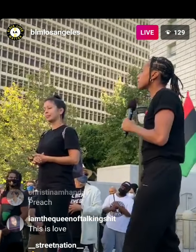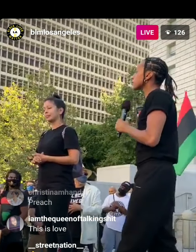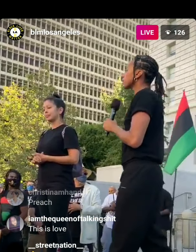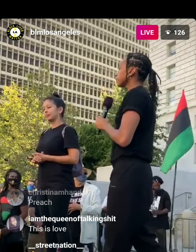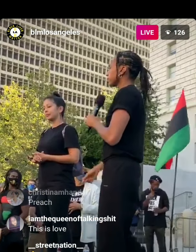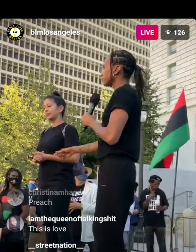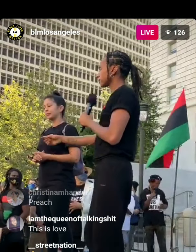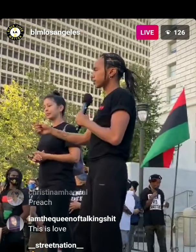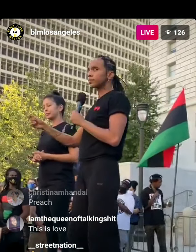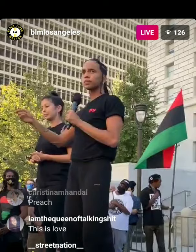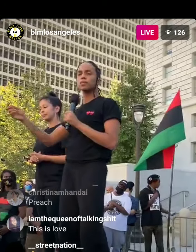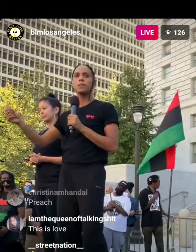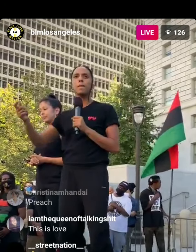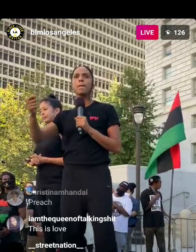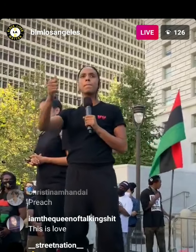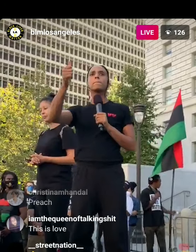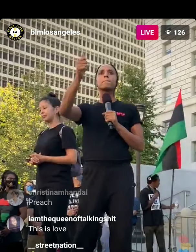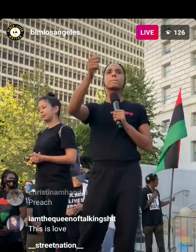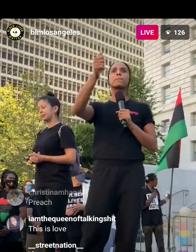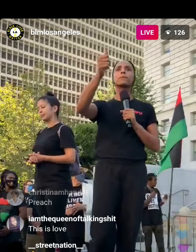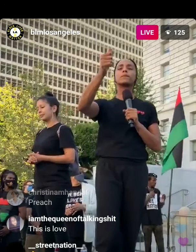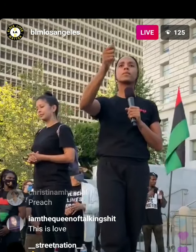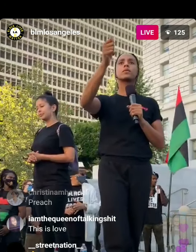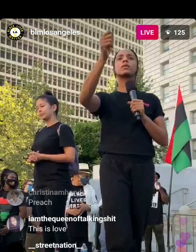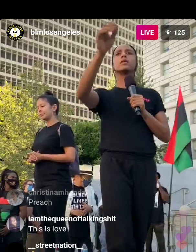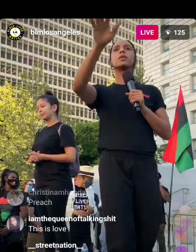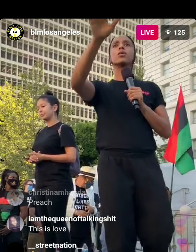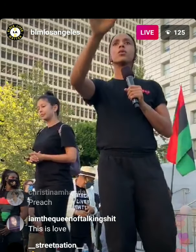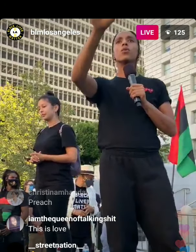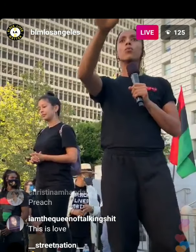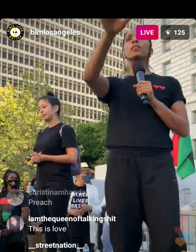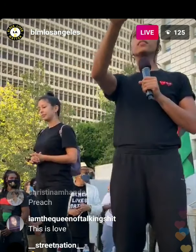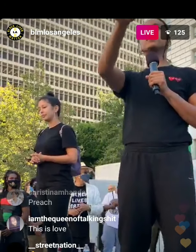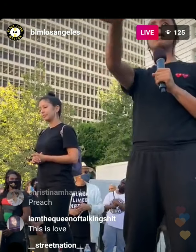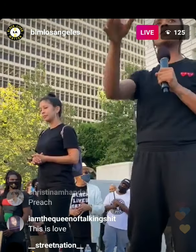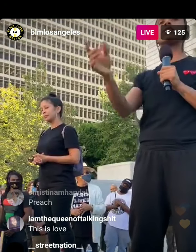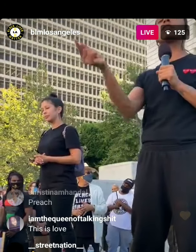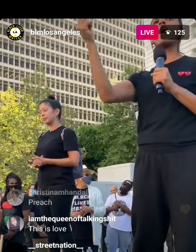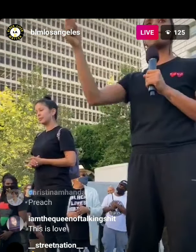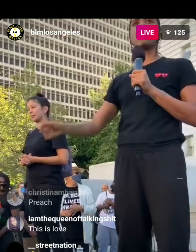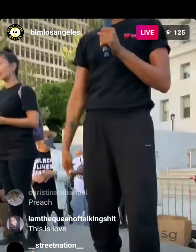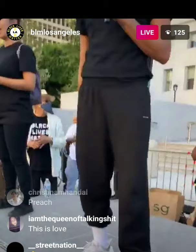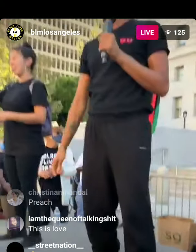Say that! All right, everybody, thank you, thank you, thank you, appreciate you.